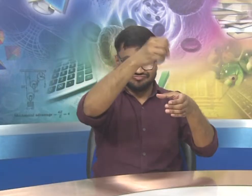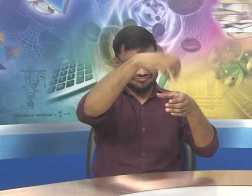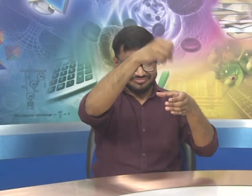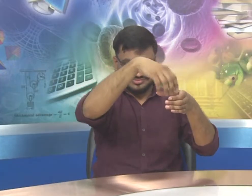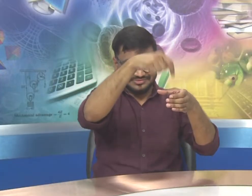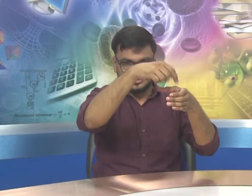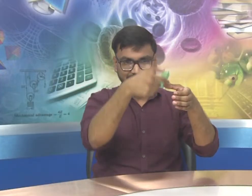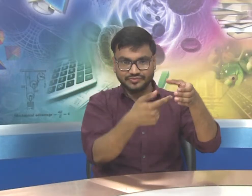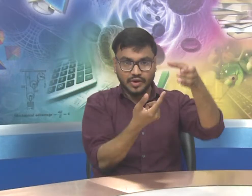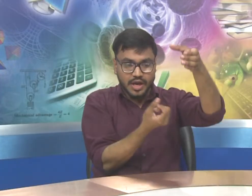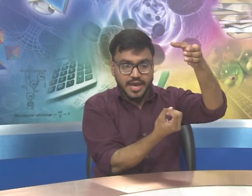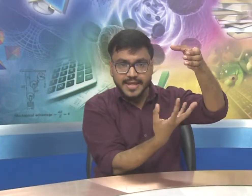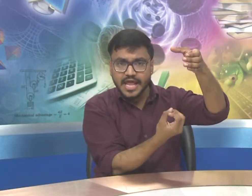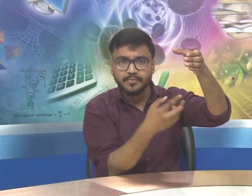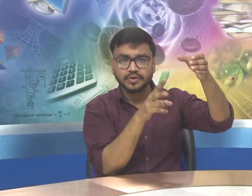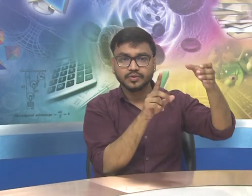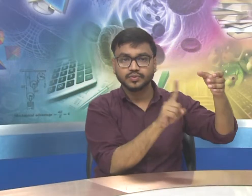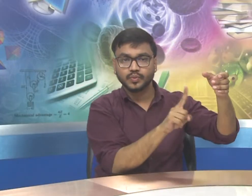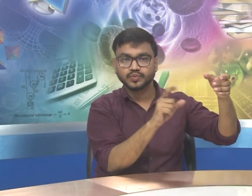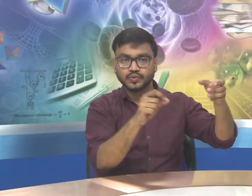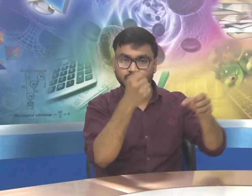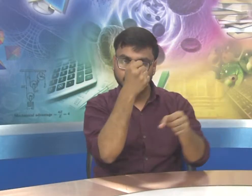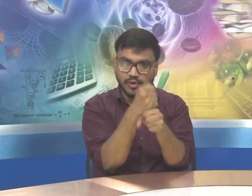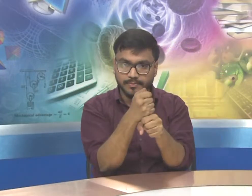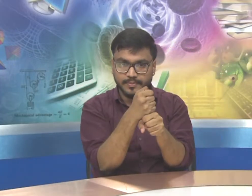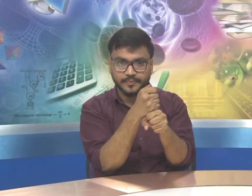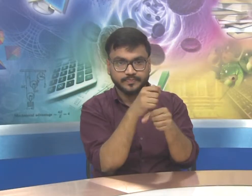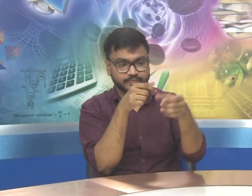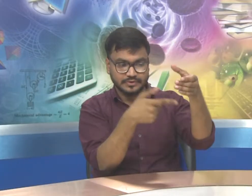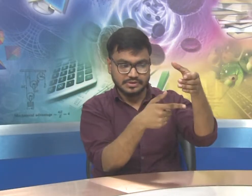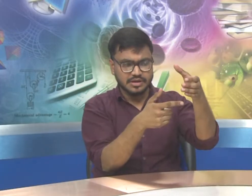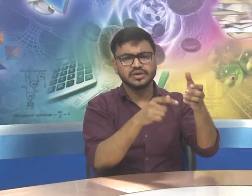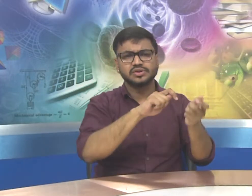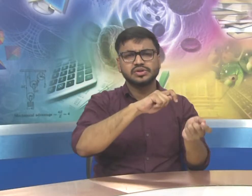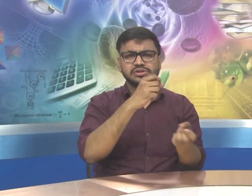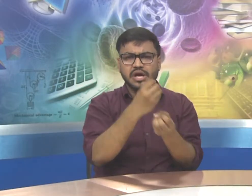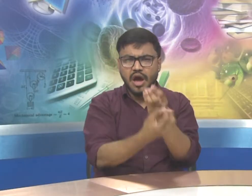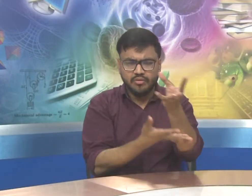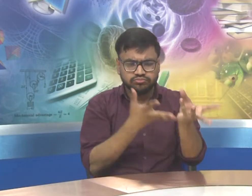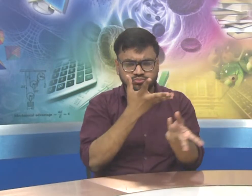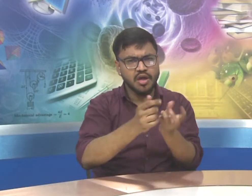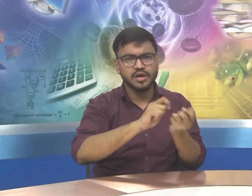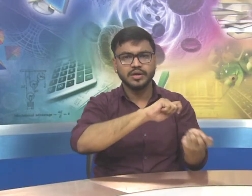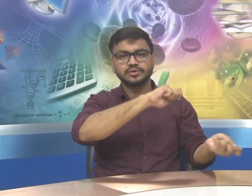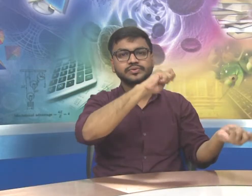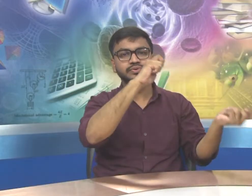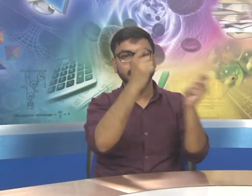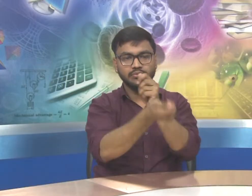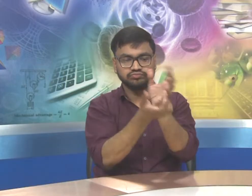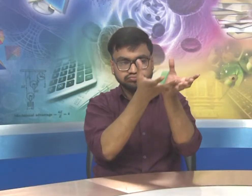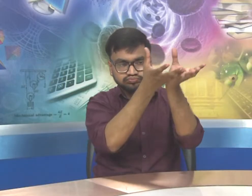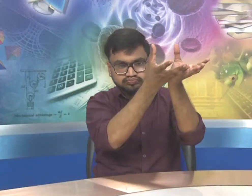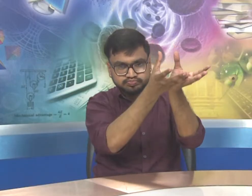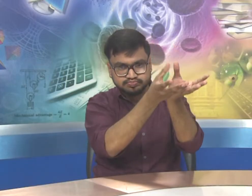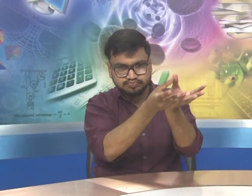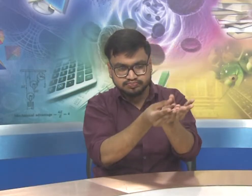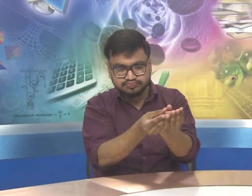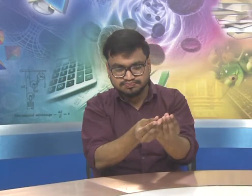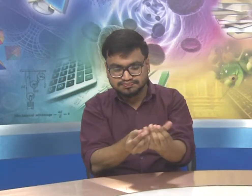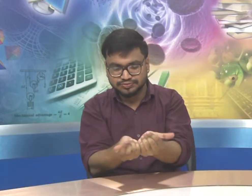So after and before, the mass was same, which is 31 kg.